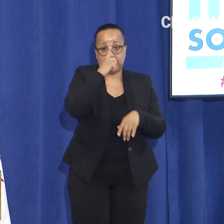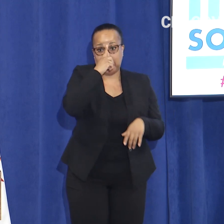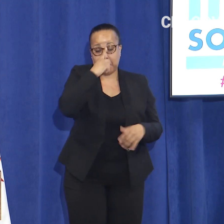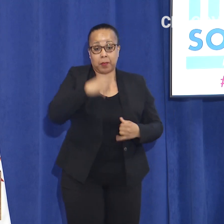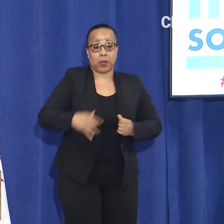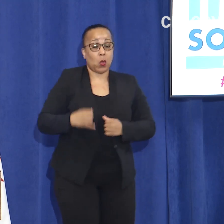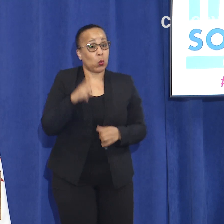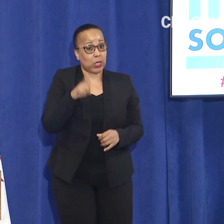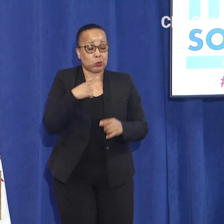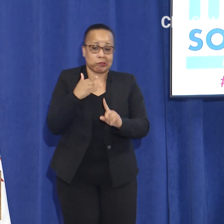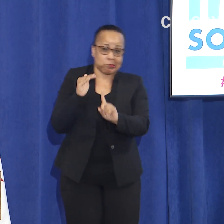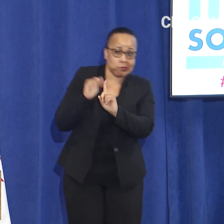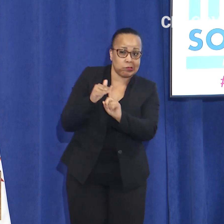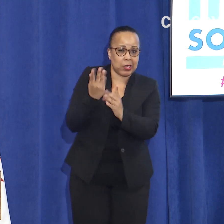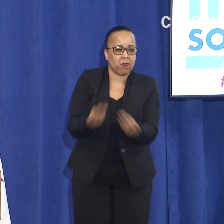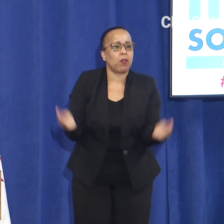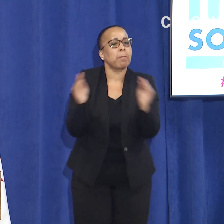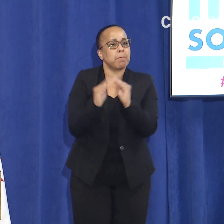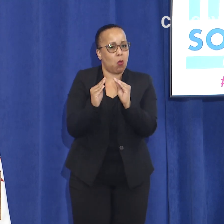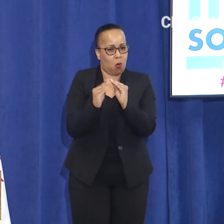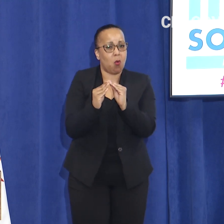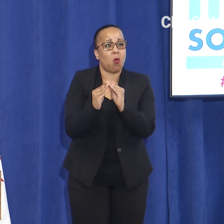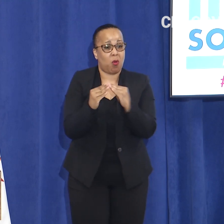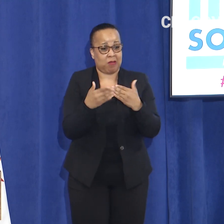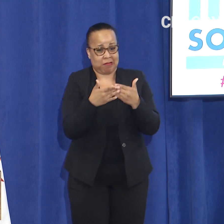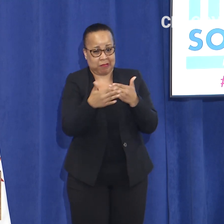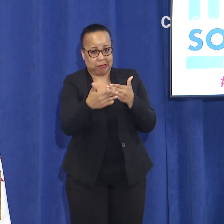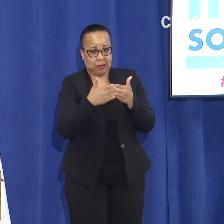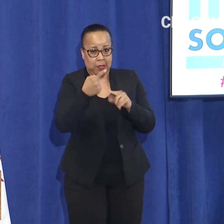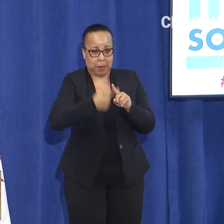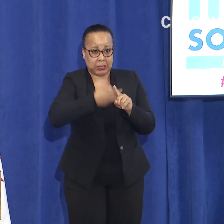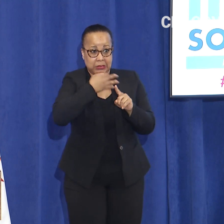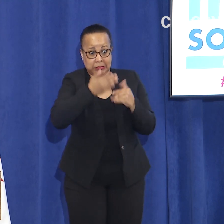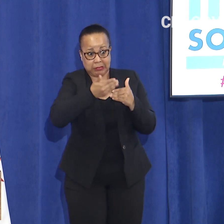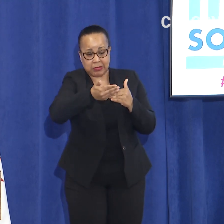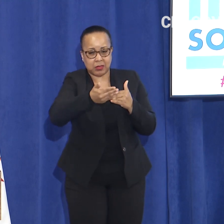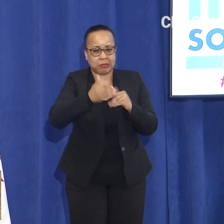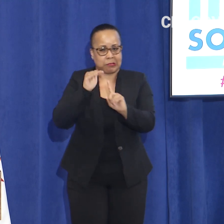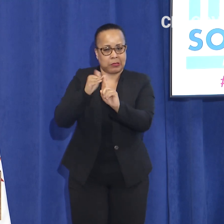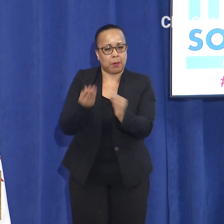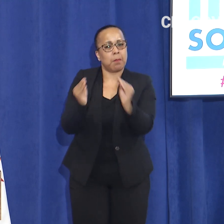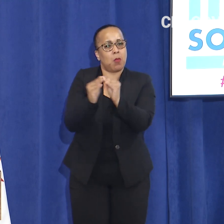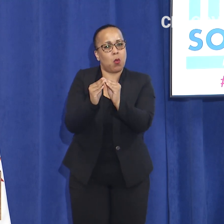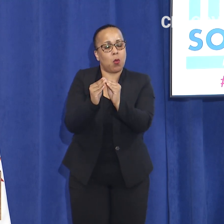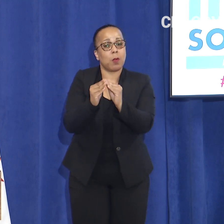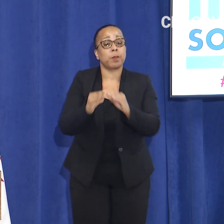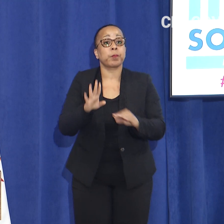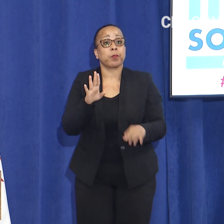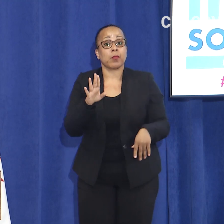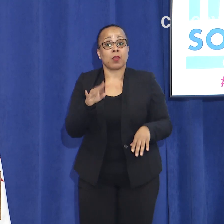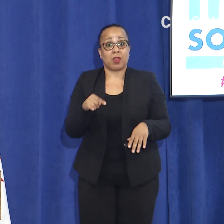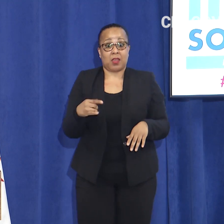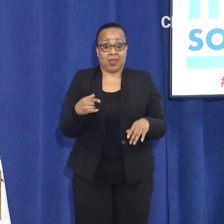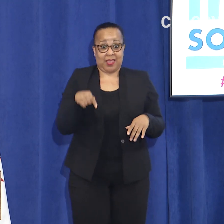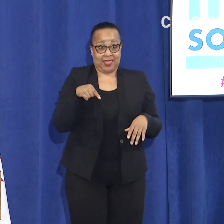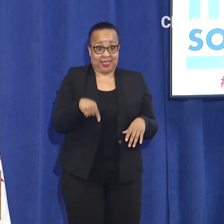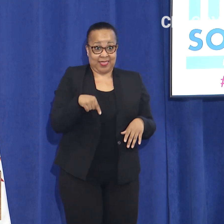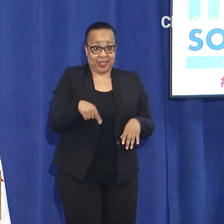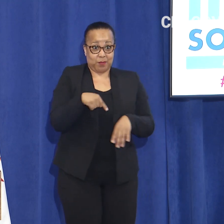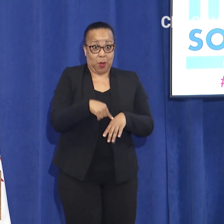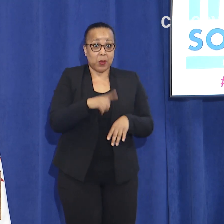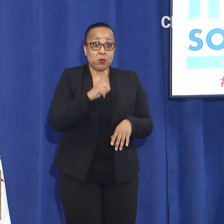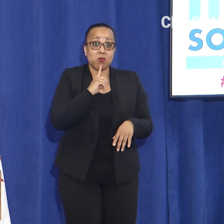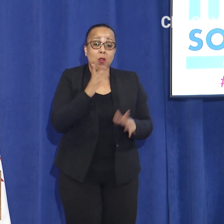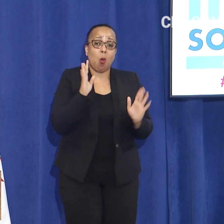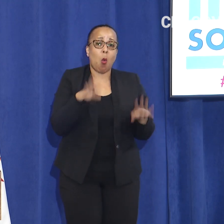lean into them even more in the critical months ahead. And as I said earlier, nothing about this moment is